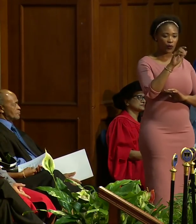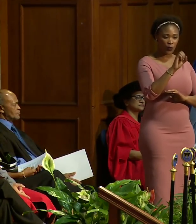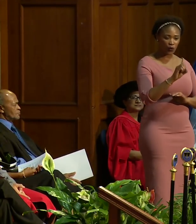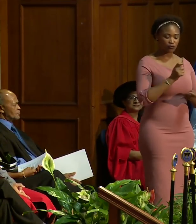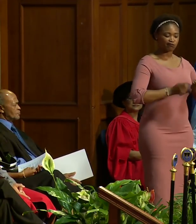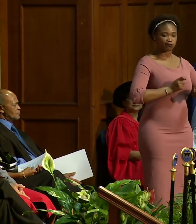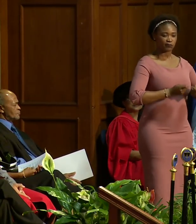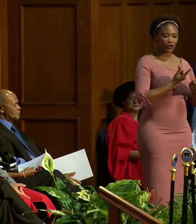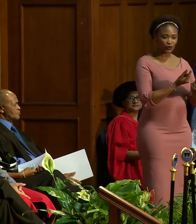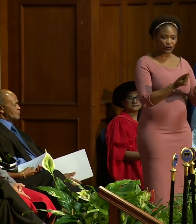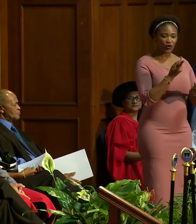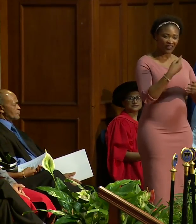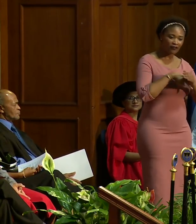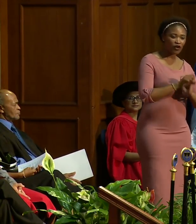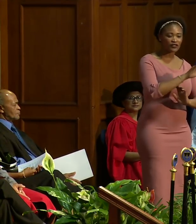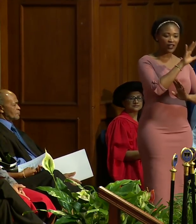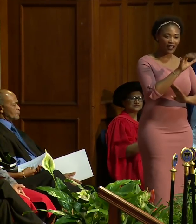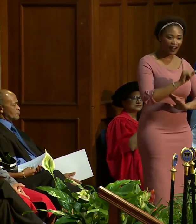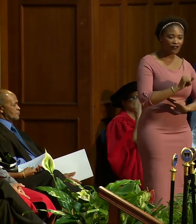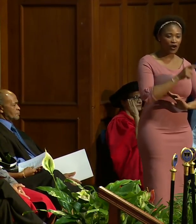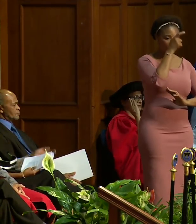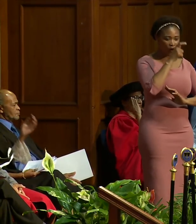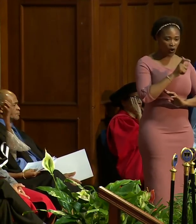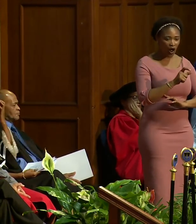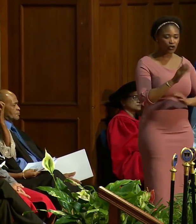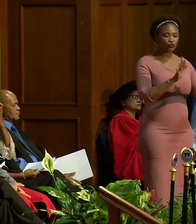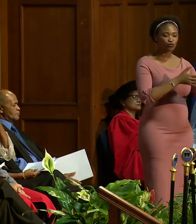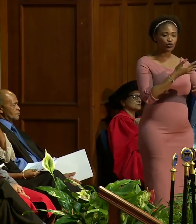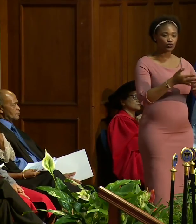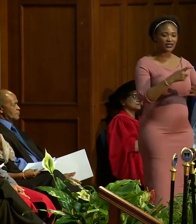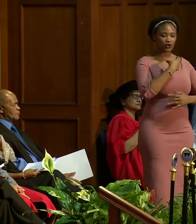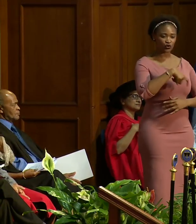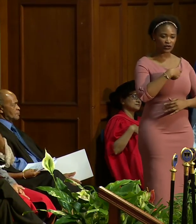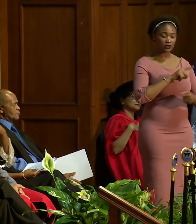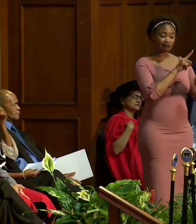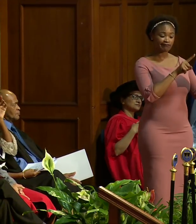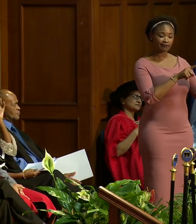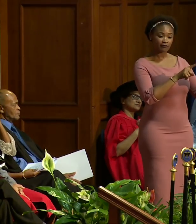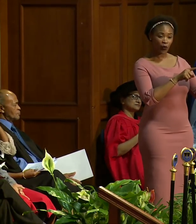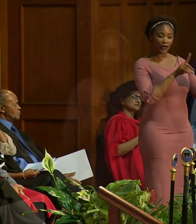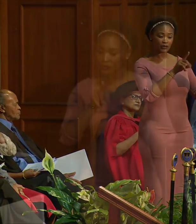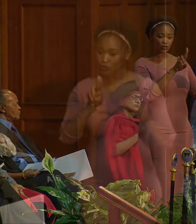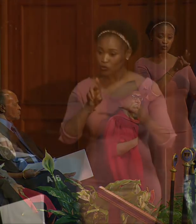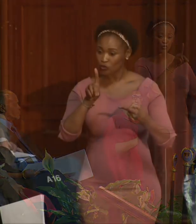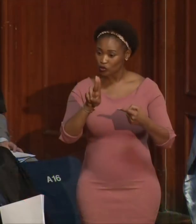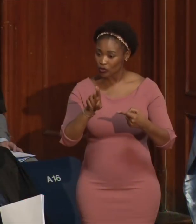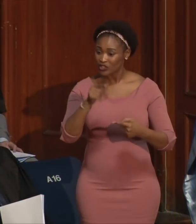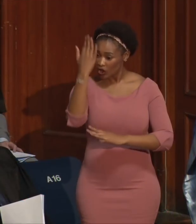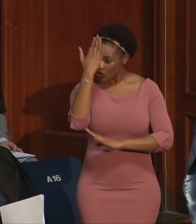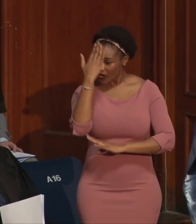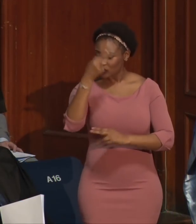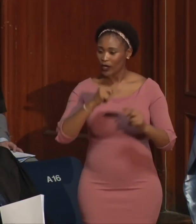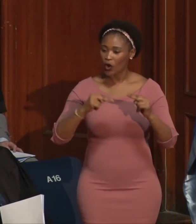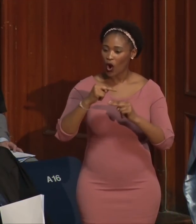ensemble made out of South African College of Music students. One of their members, Dudu Ndlovu, is graduating with honors